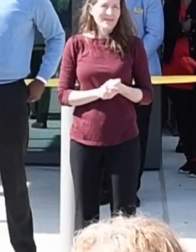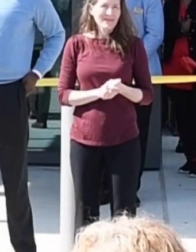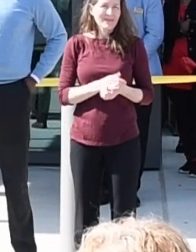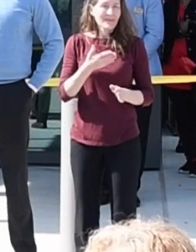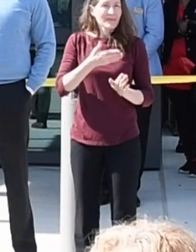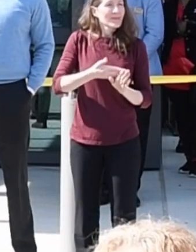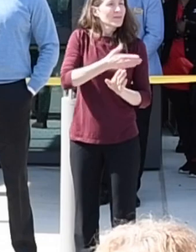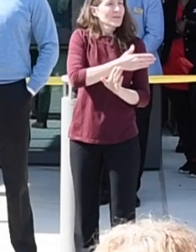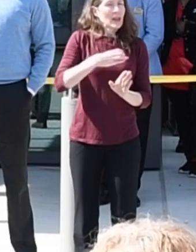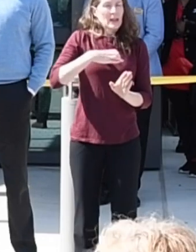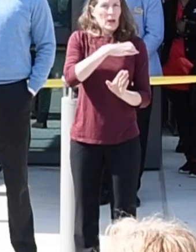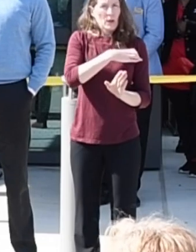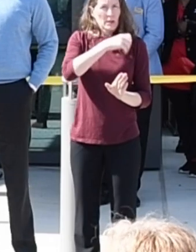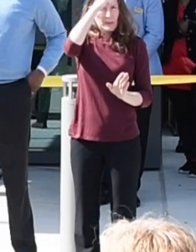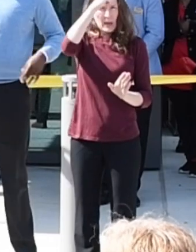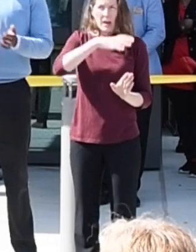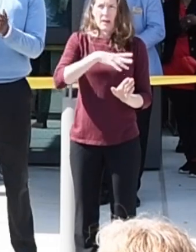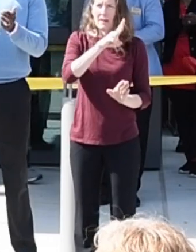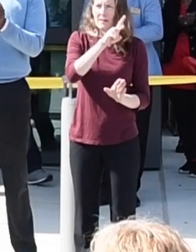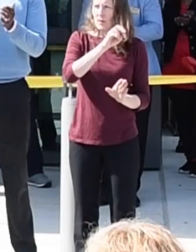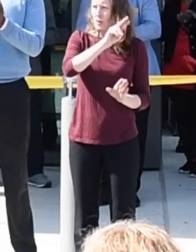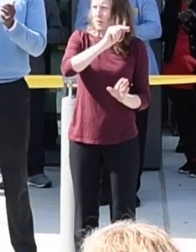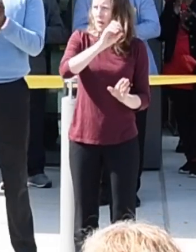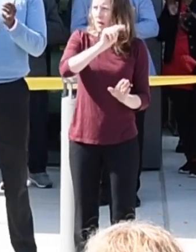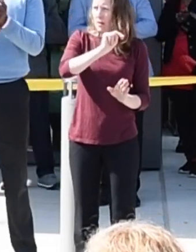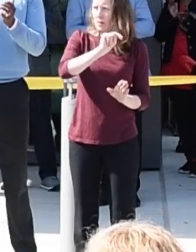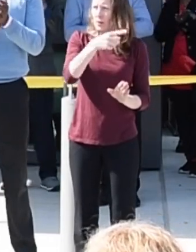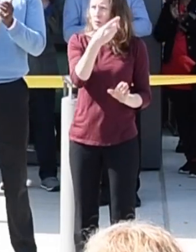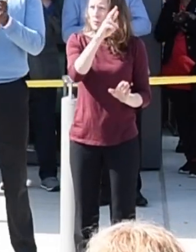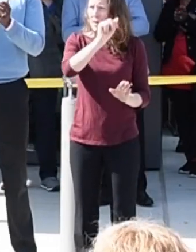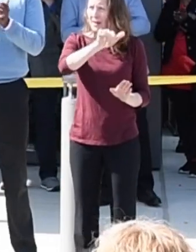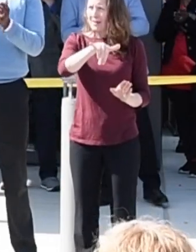Former councilman Vernon Gray.